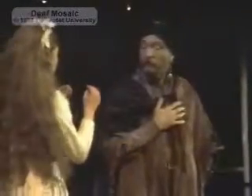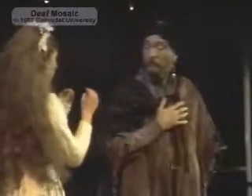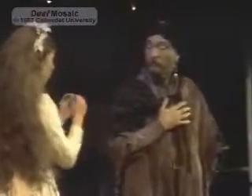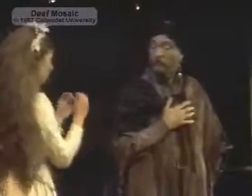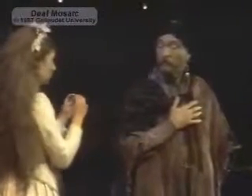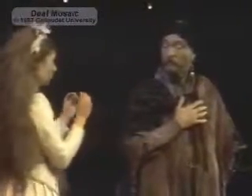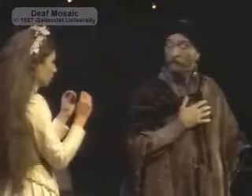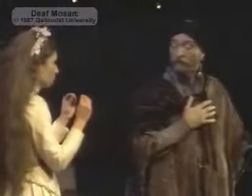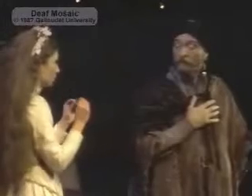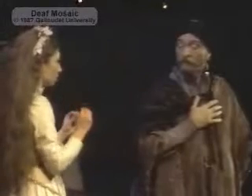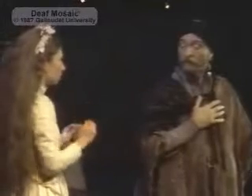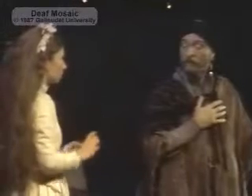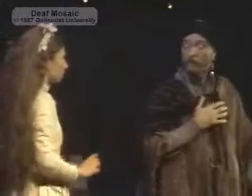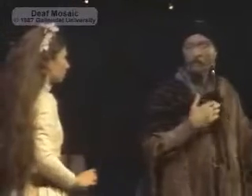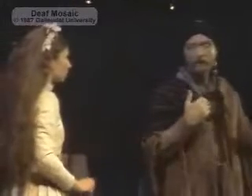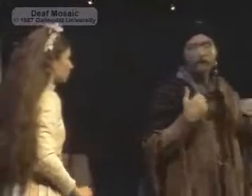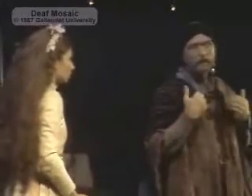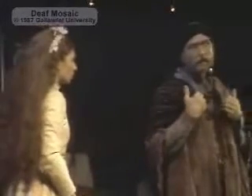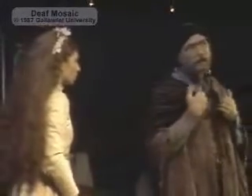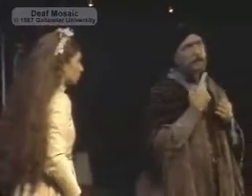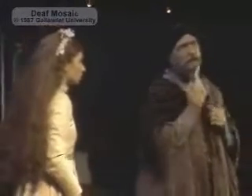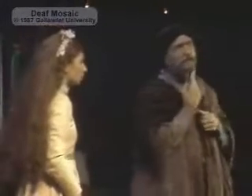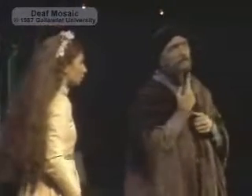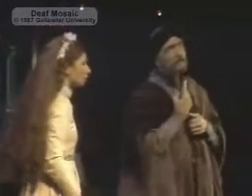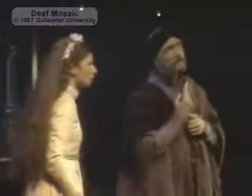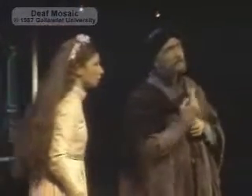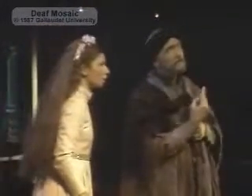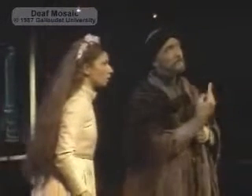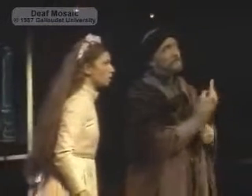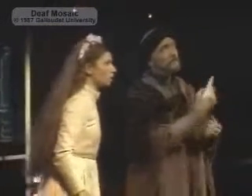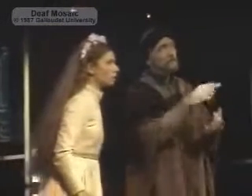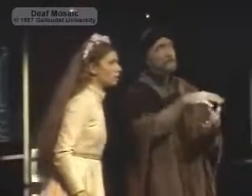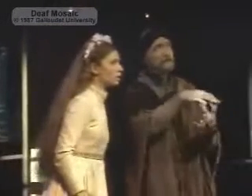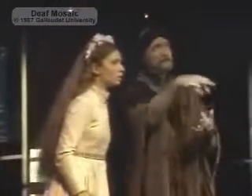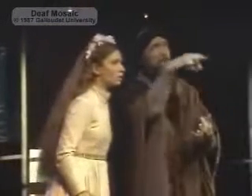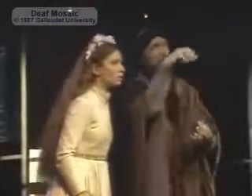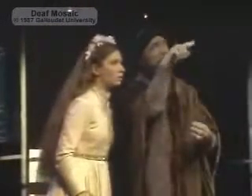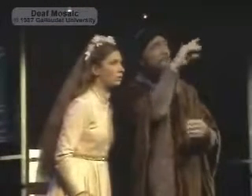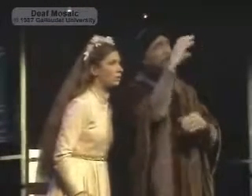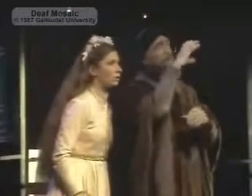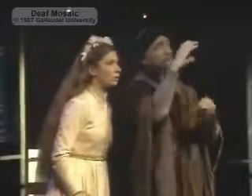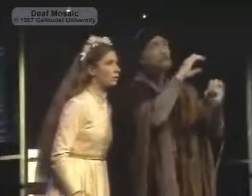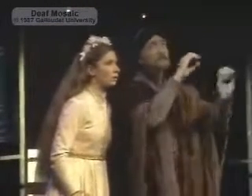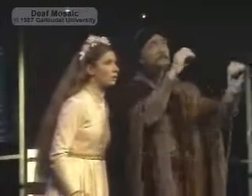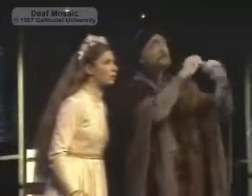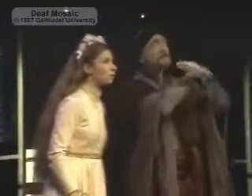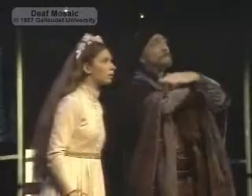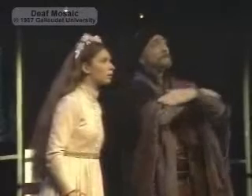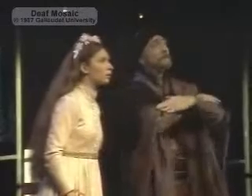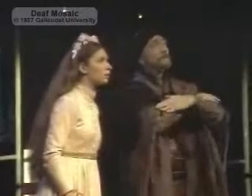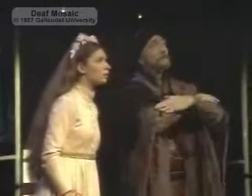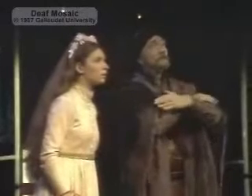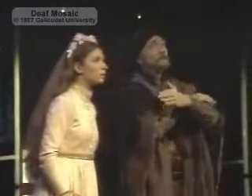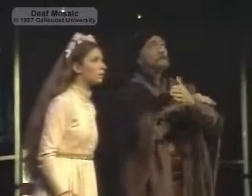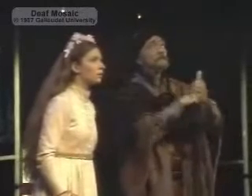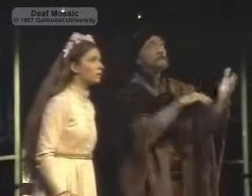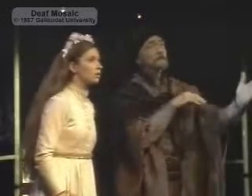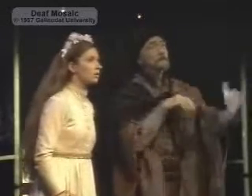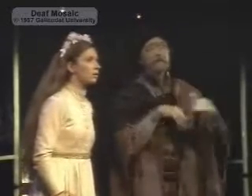And there are wandering souls who find the message. Ye enter into the living body of another